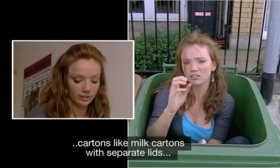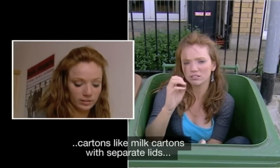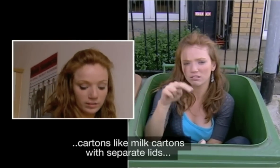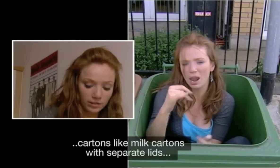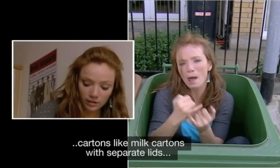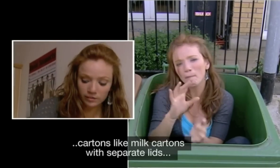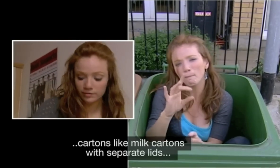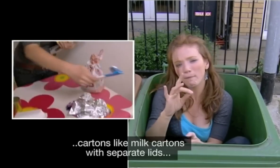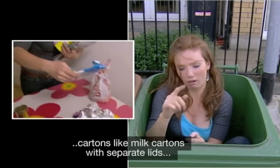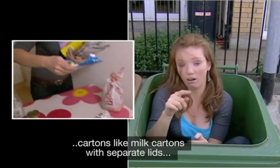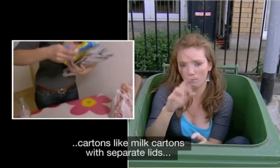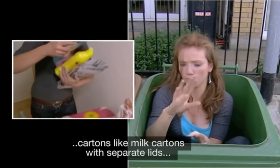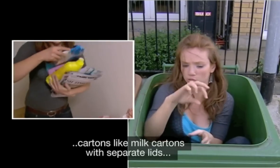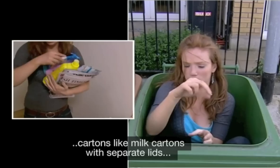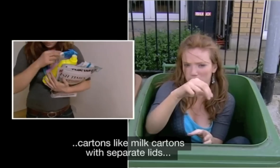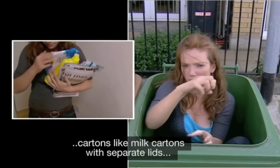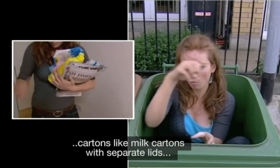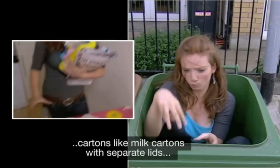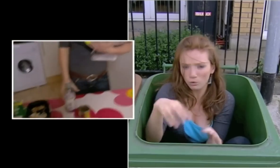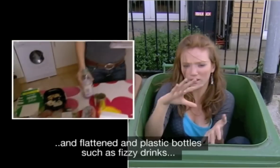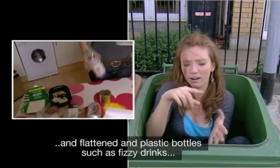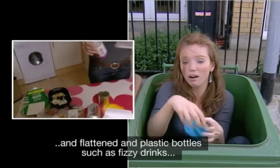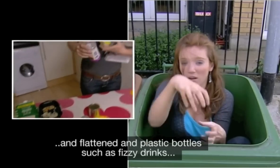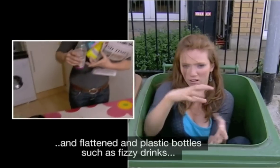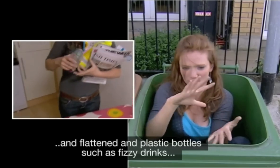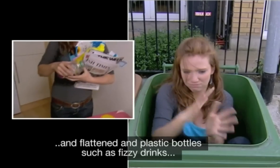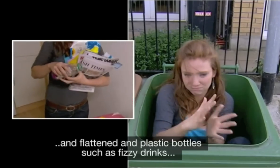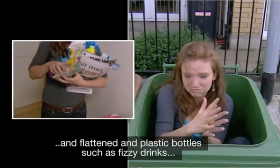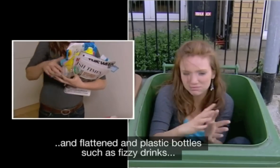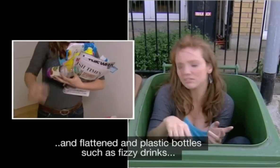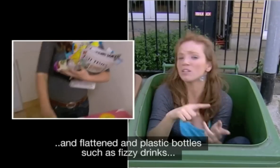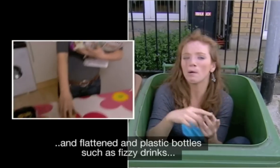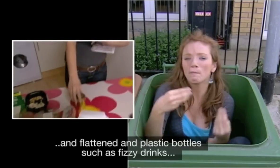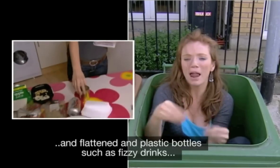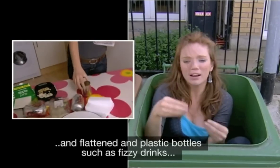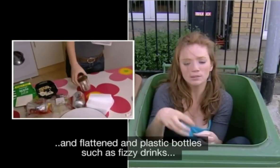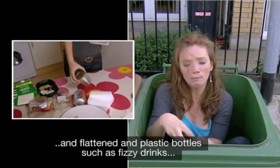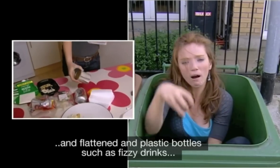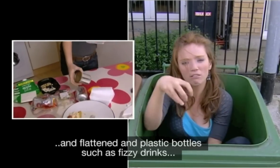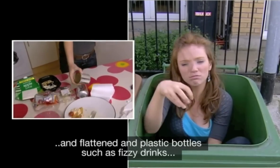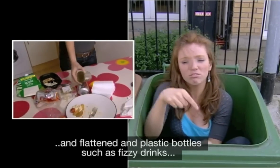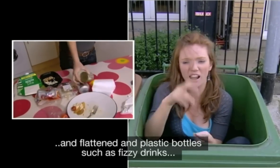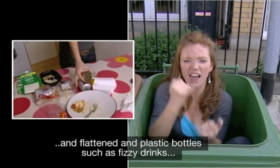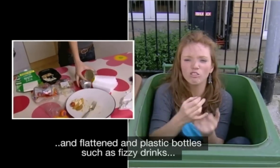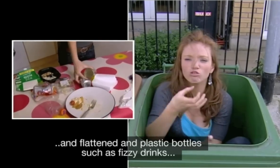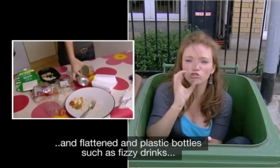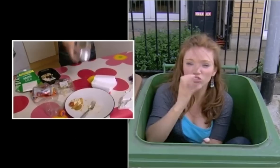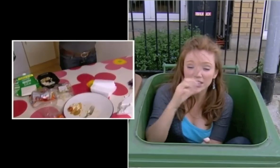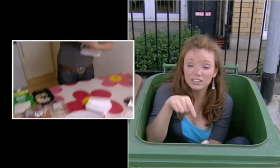cartons like milk cartons with separate lids and flattened, and plastic bottles such as fizzy drinks or